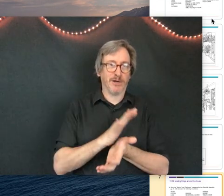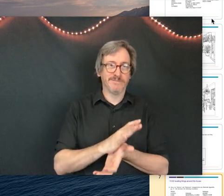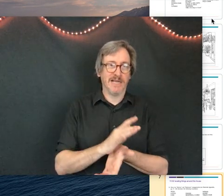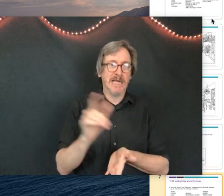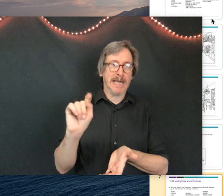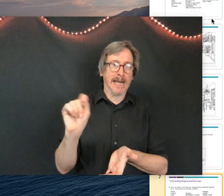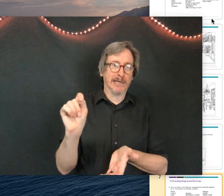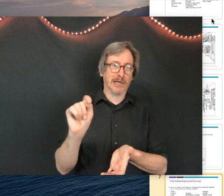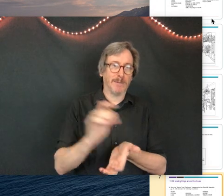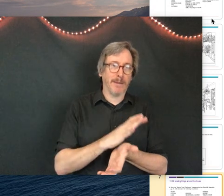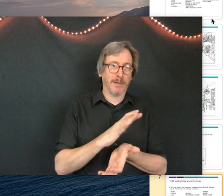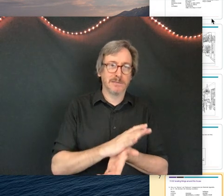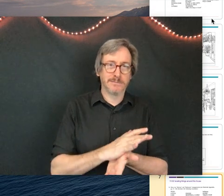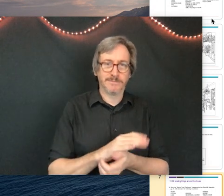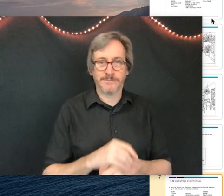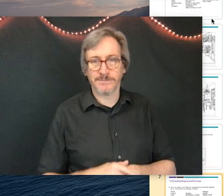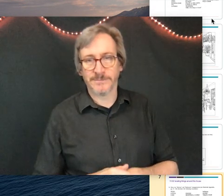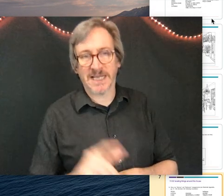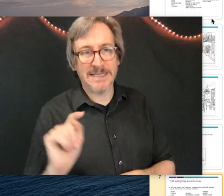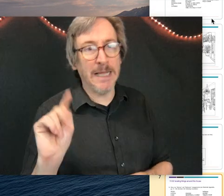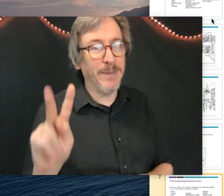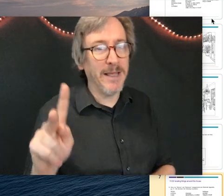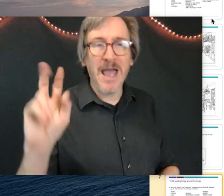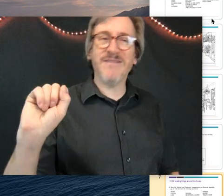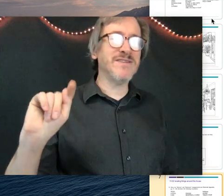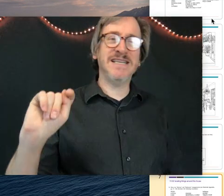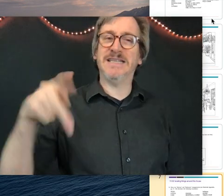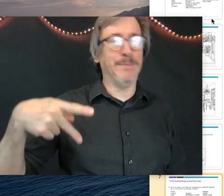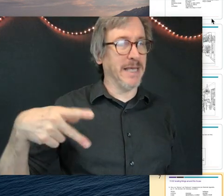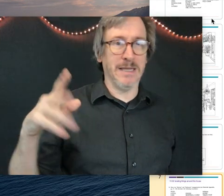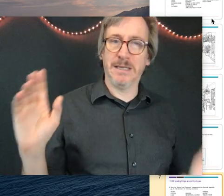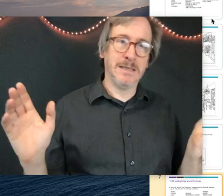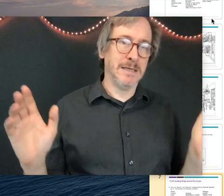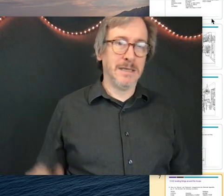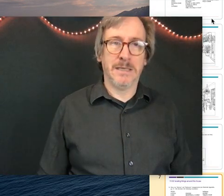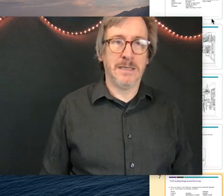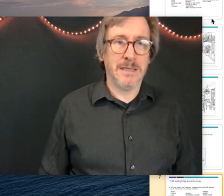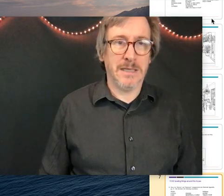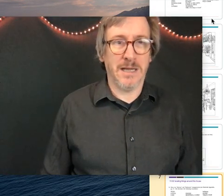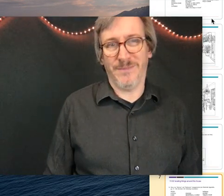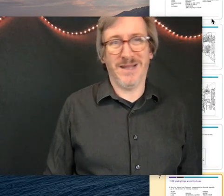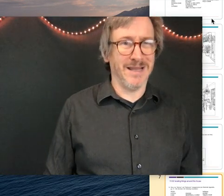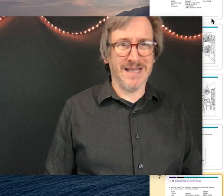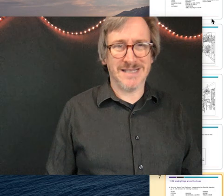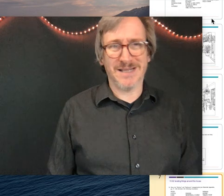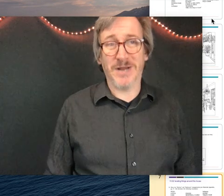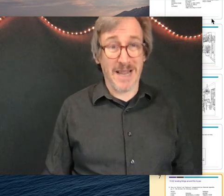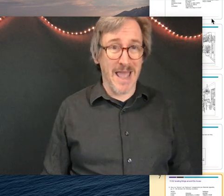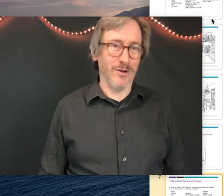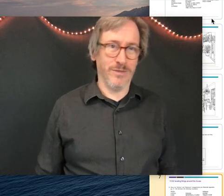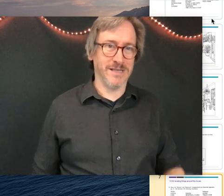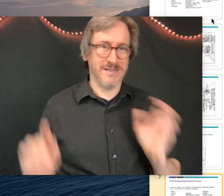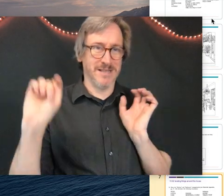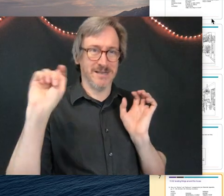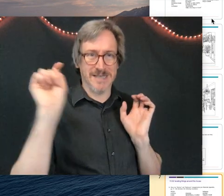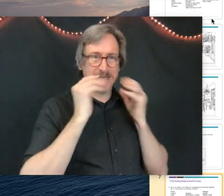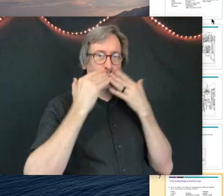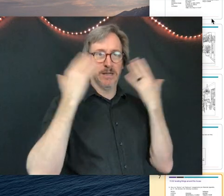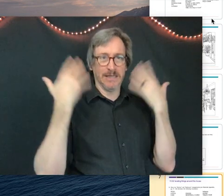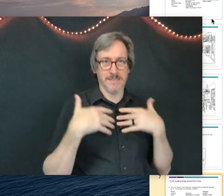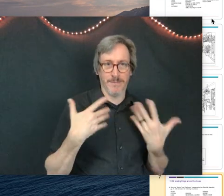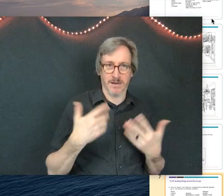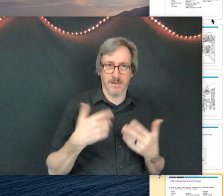Toilet paper. Gotta get your toilet paper. TP. I've never seen TP. I mean, unless it's someone, again, who thinks that